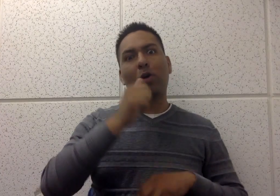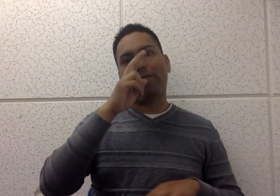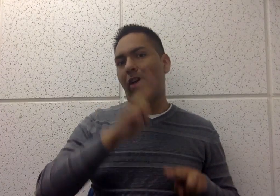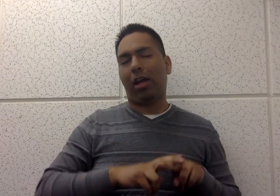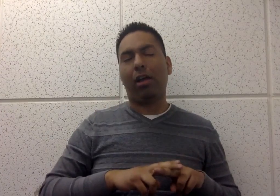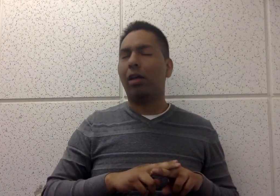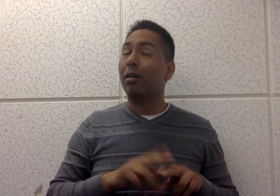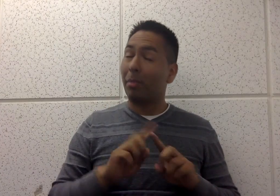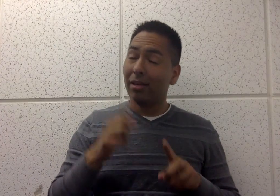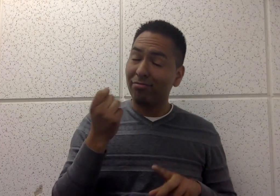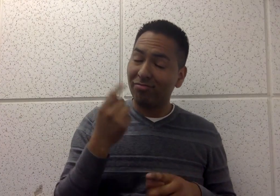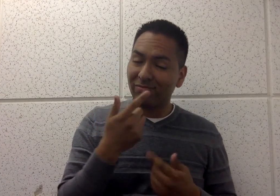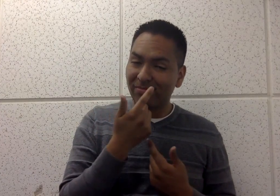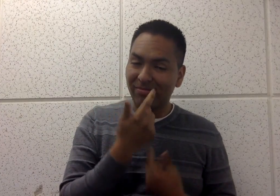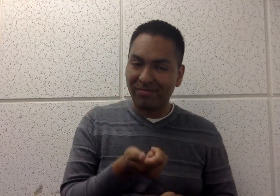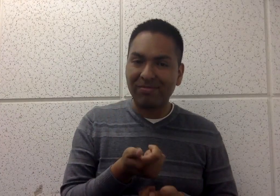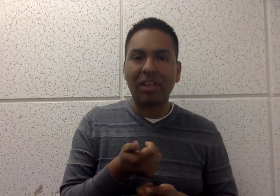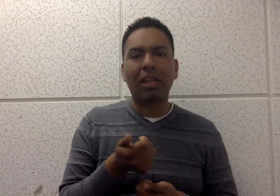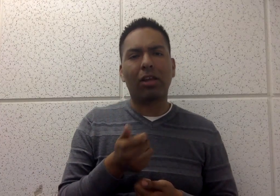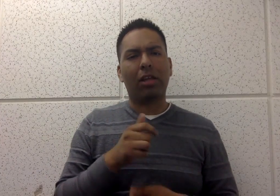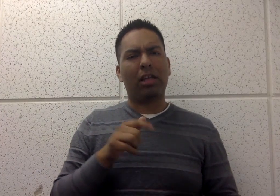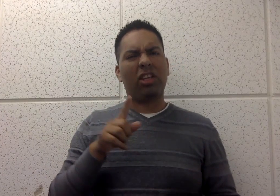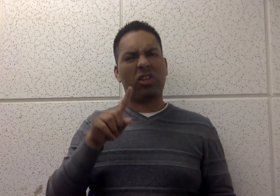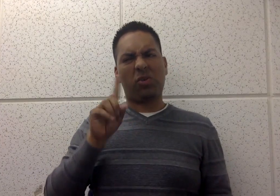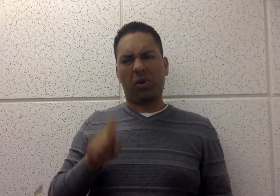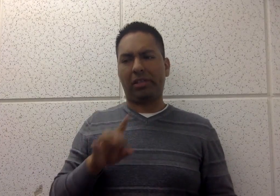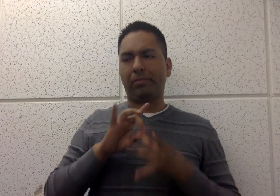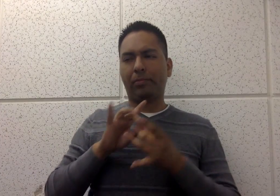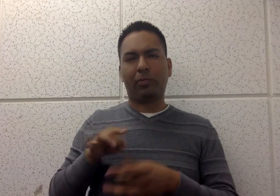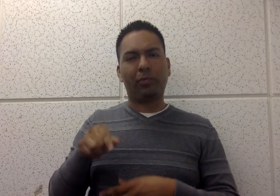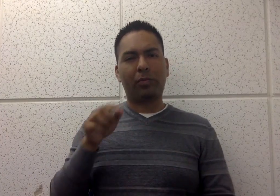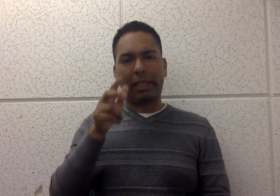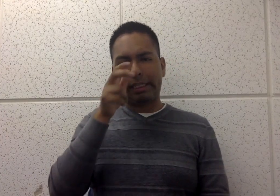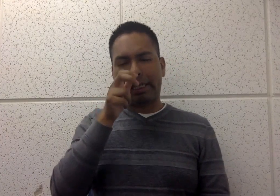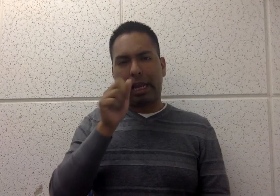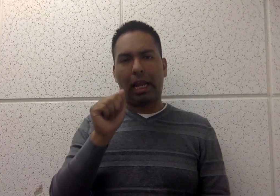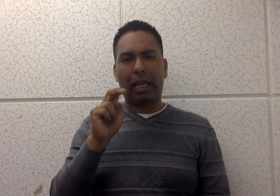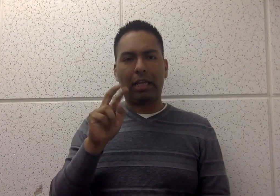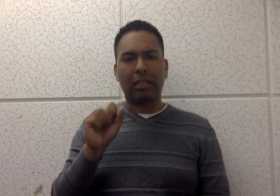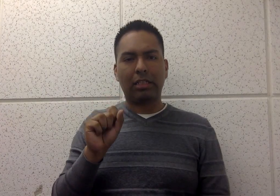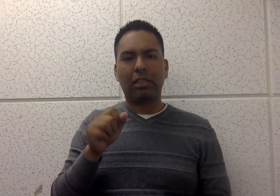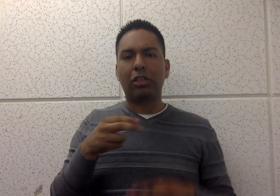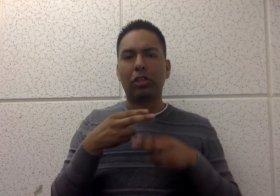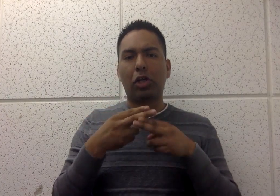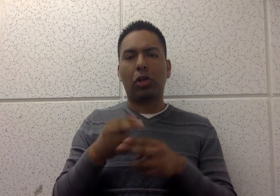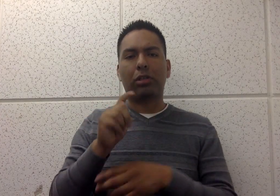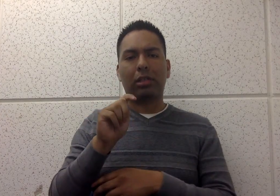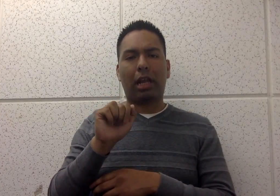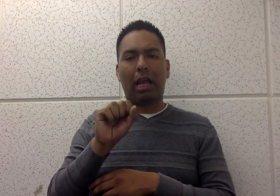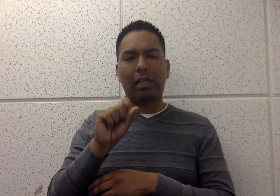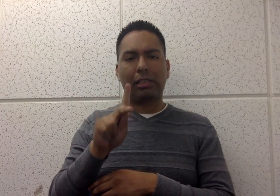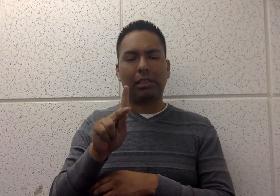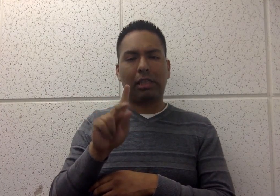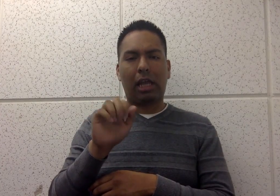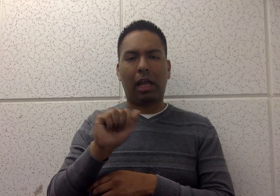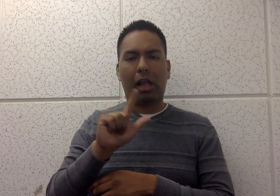So really the question that I think about with these ants is what I call task allocation. That's not just how is the colony organized, but